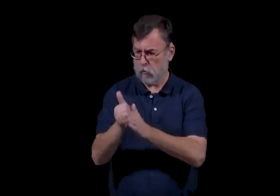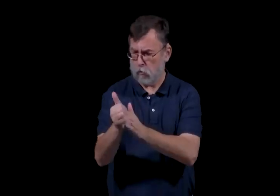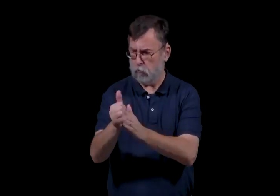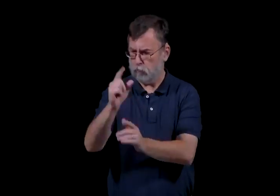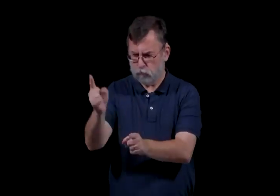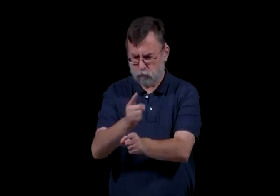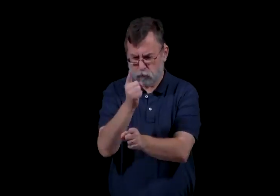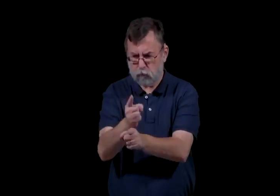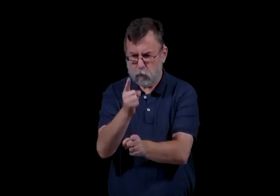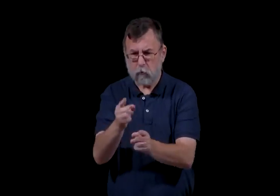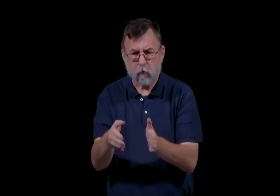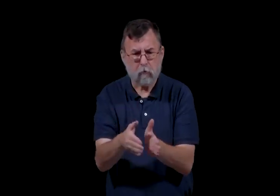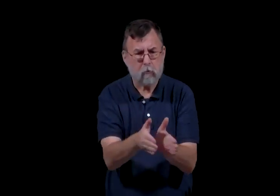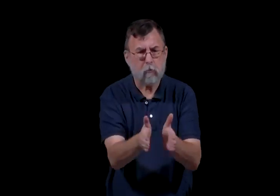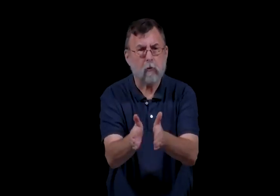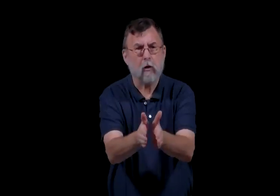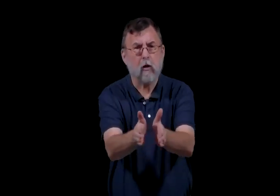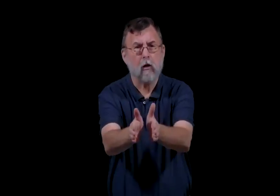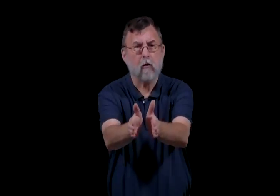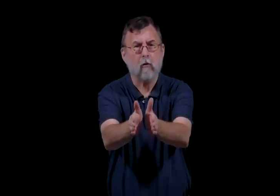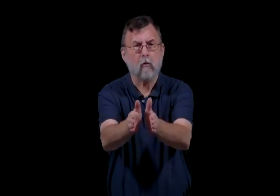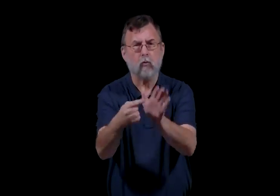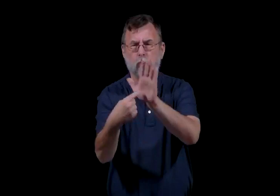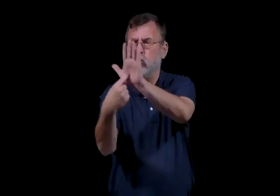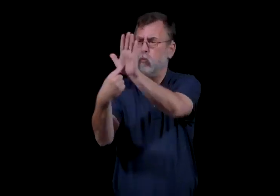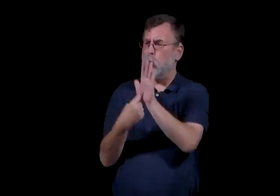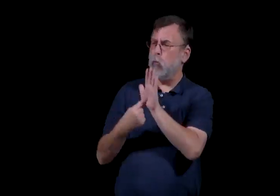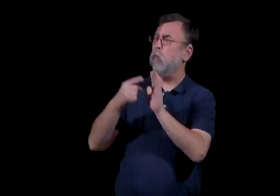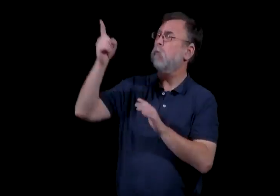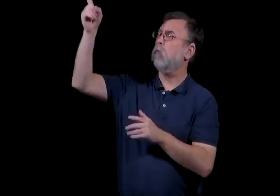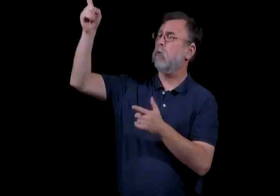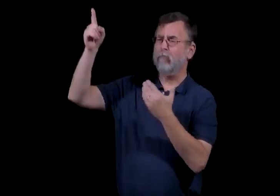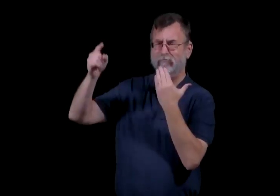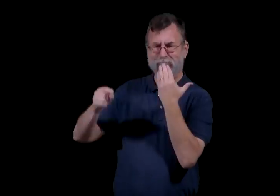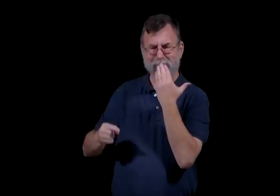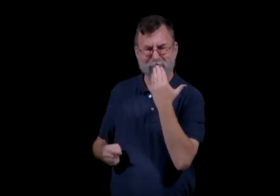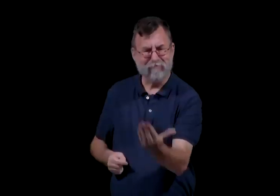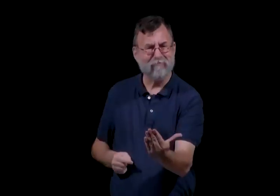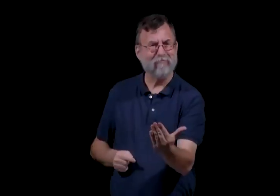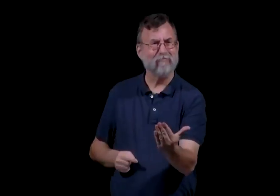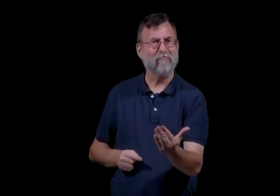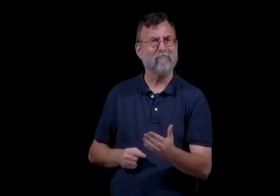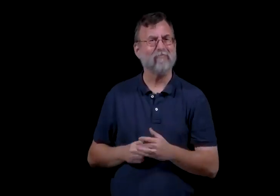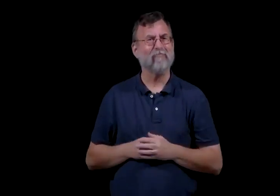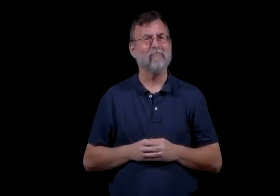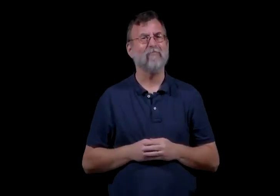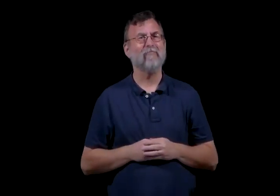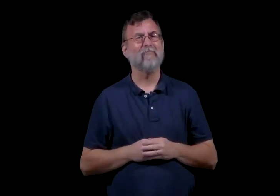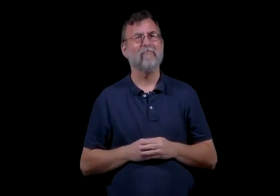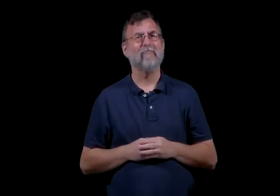He leads me on the right paths to show me that he is good.